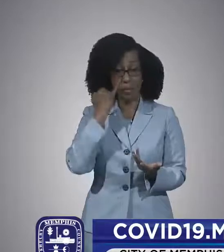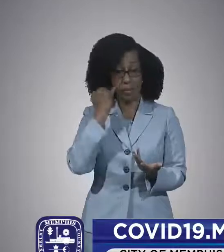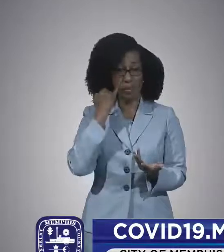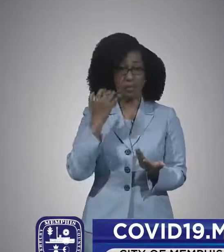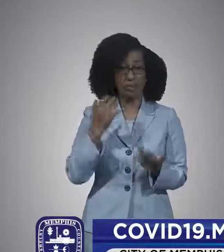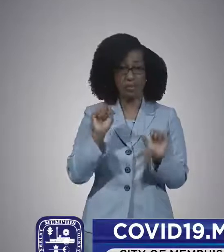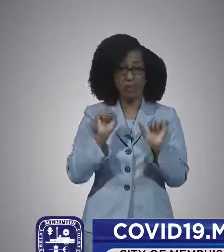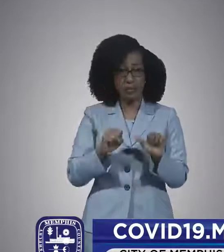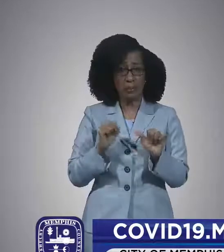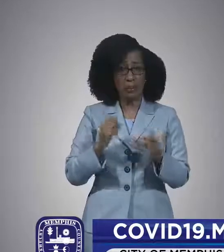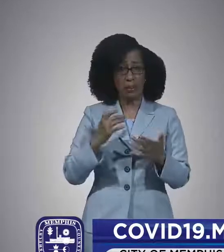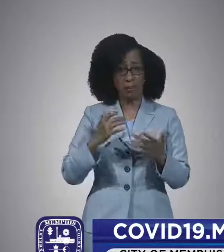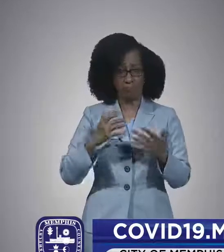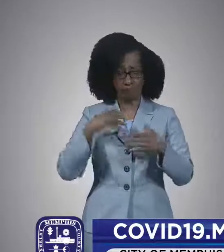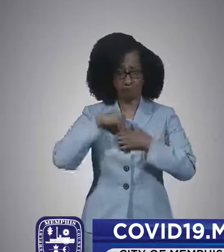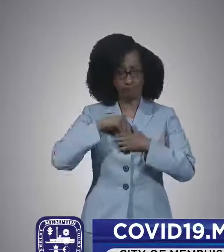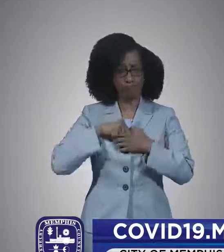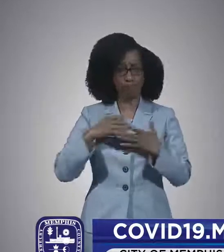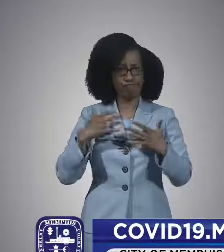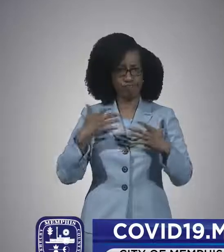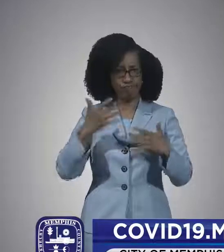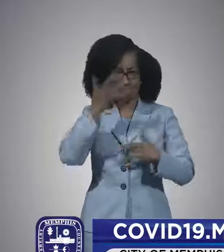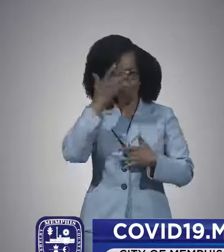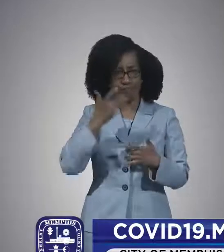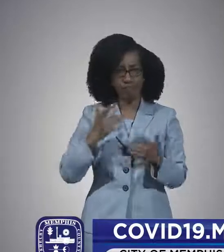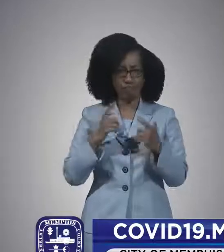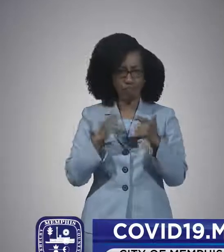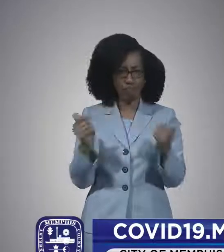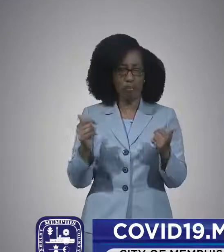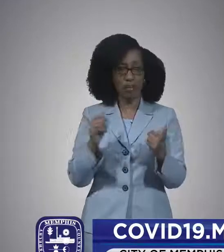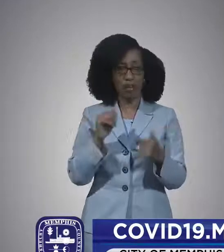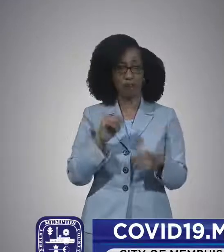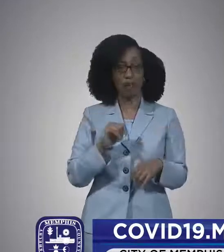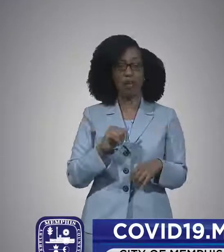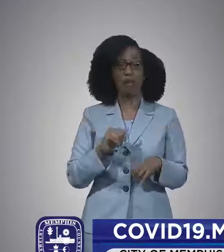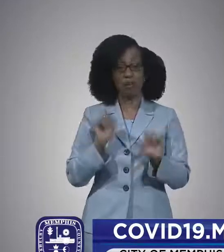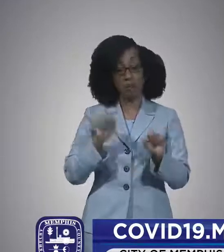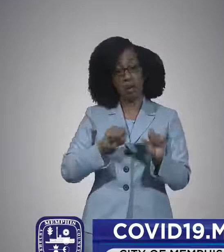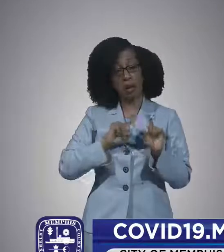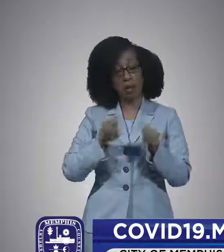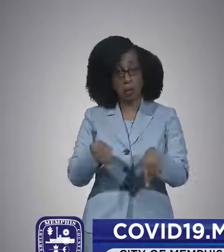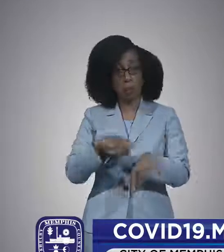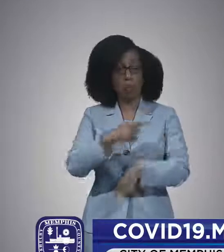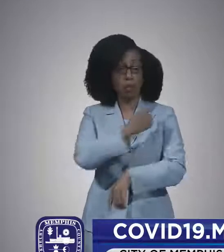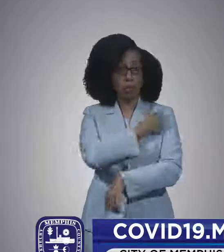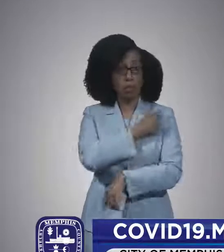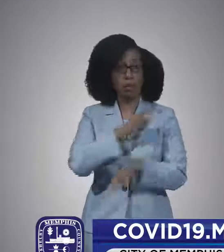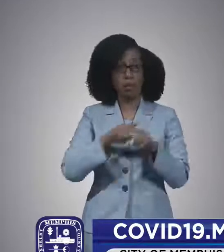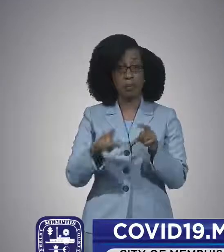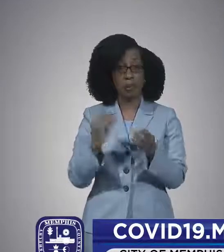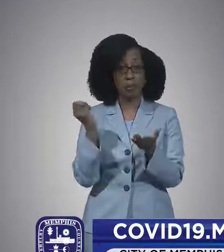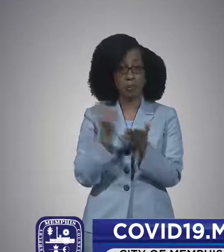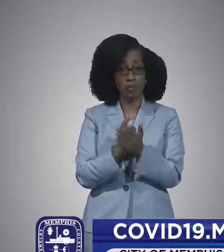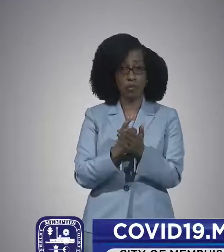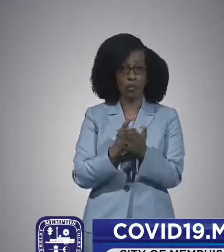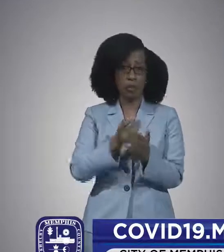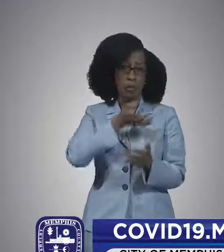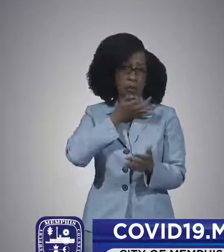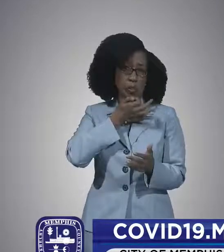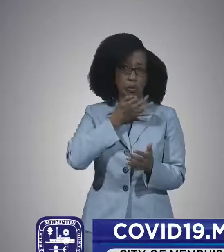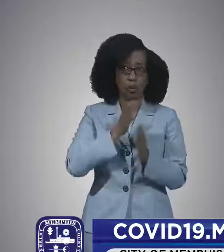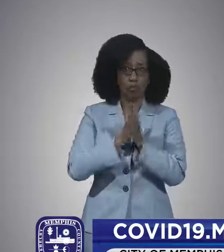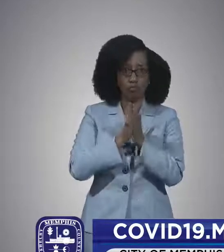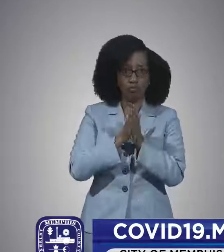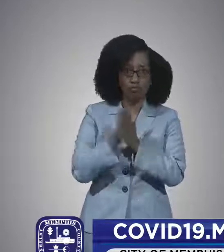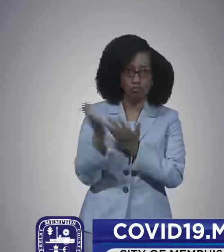at the Pipkin site or any site of their choosing. We anticipate, though, that approval will come in the next few weeks, and so we are ready for